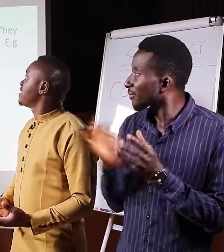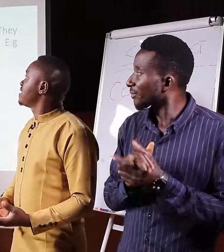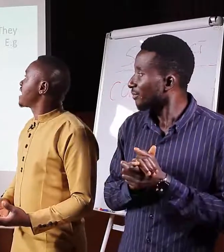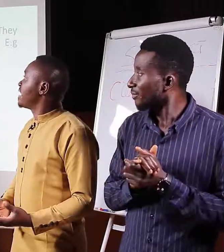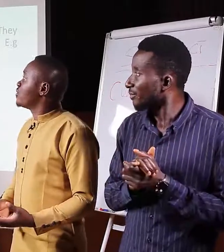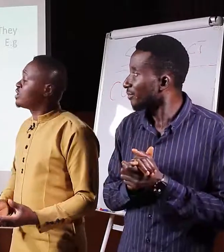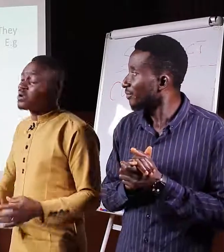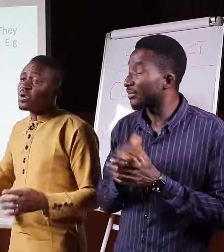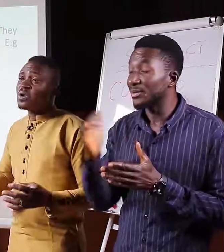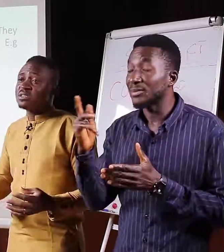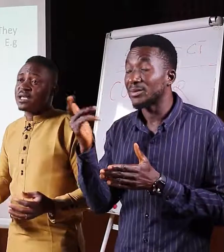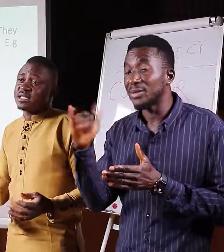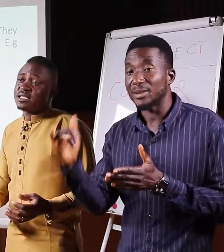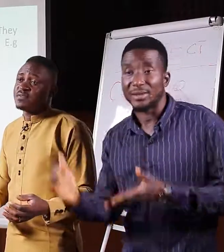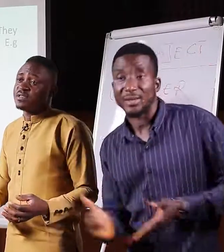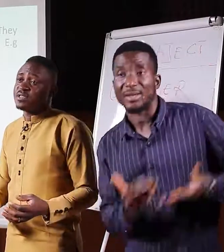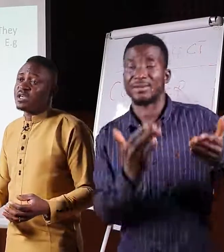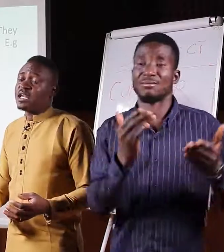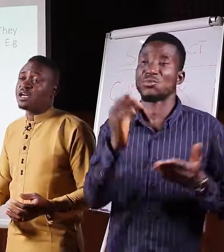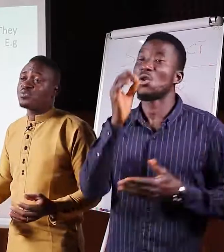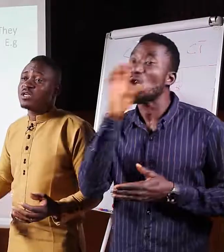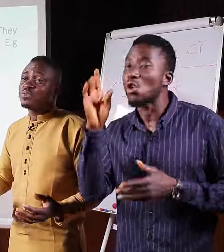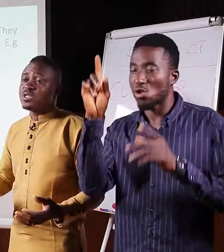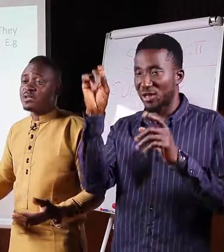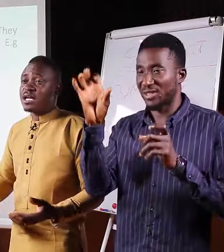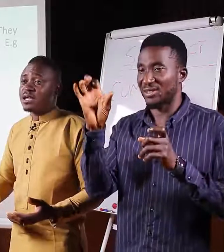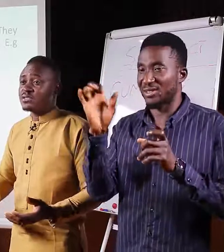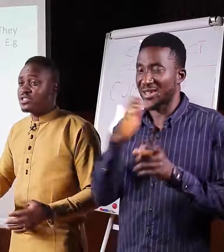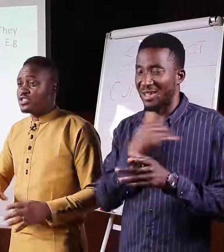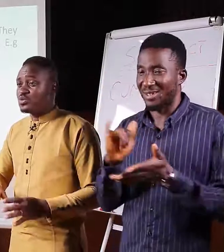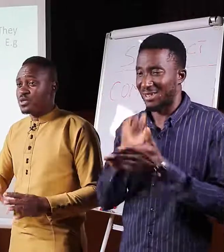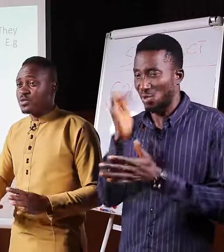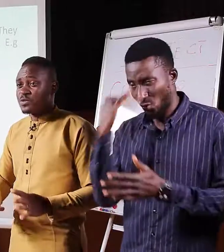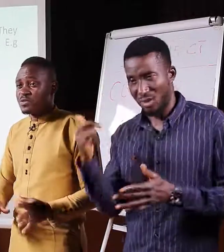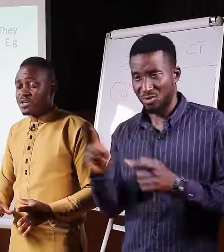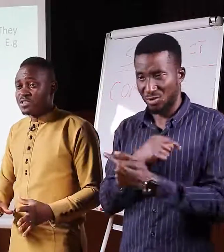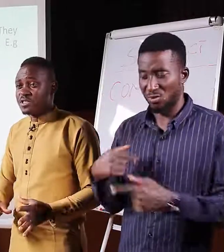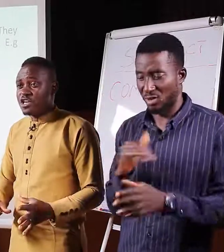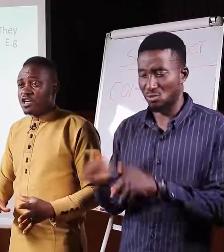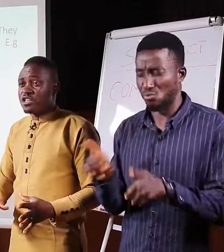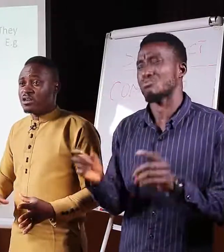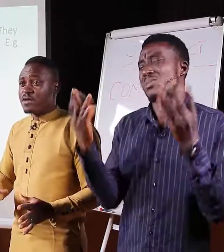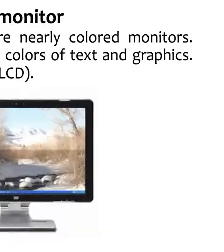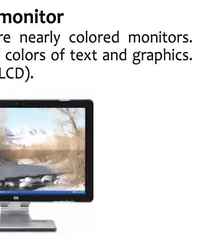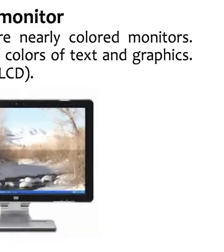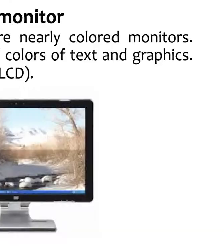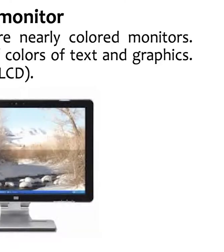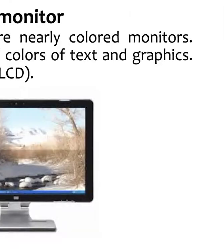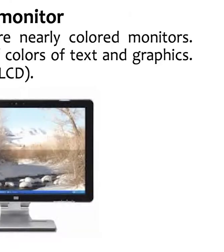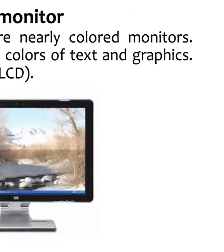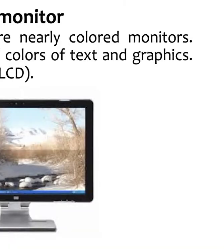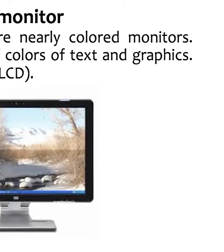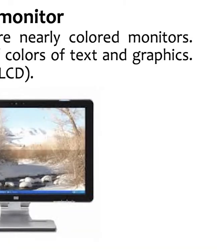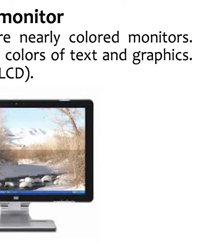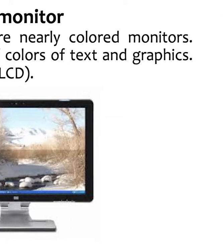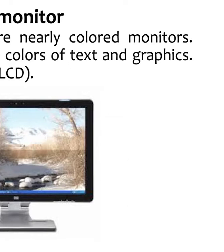display. They carry what? Colored text even. And that's why today we can actually do a lot of things. The graphics people can do a